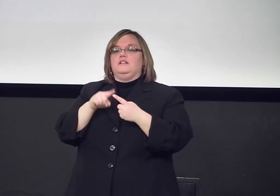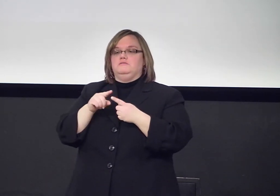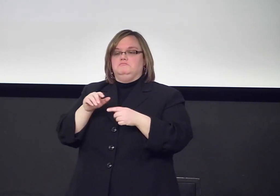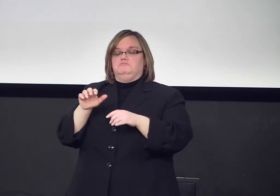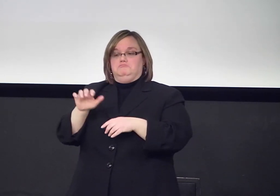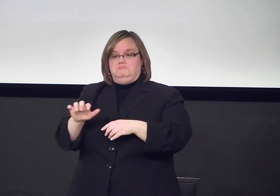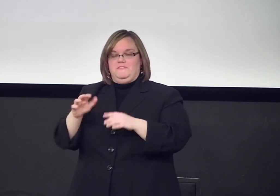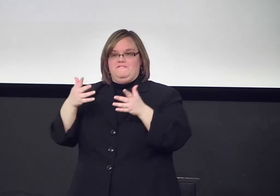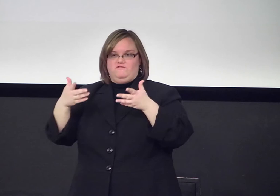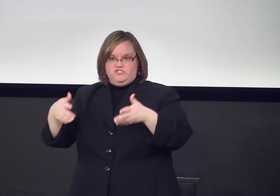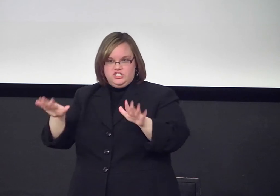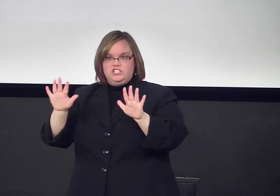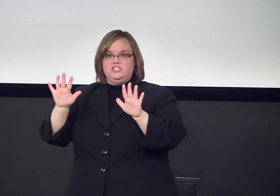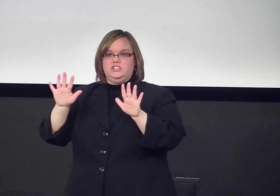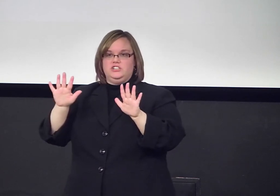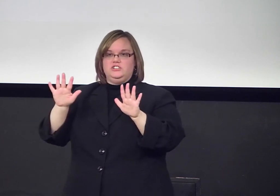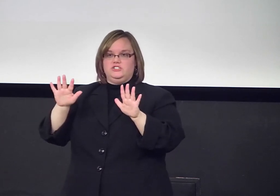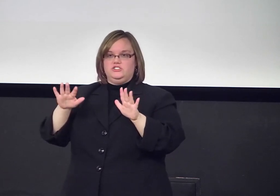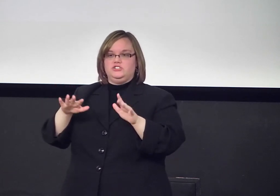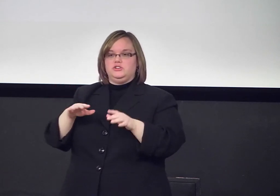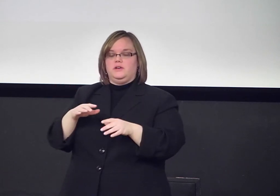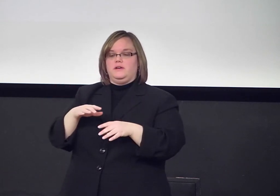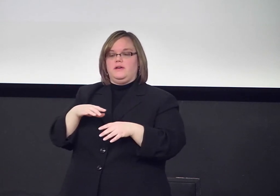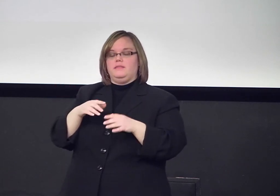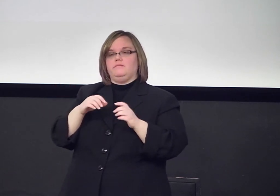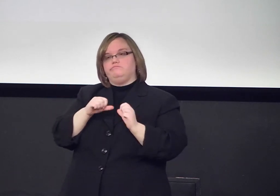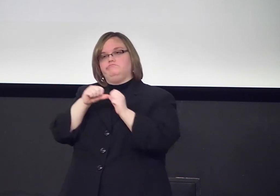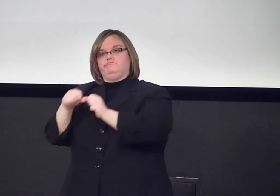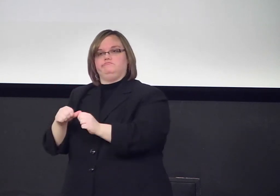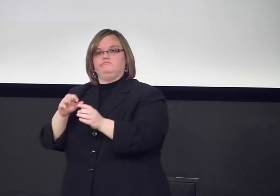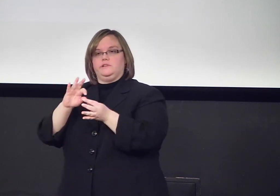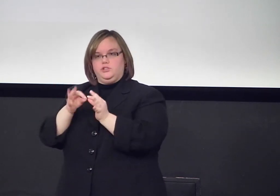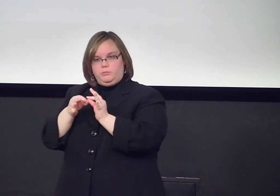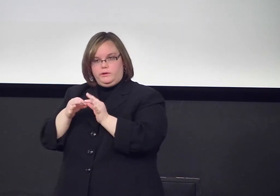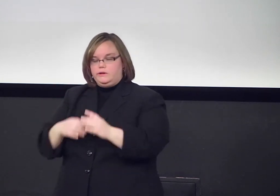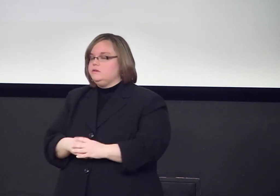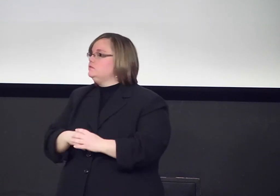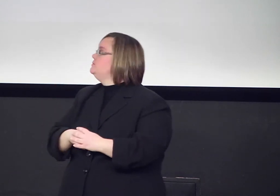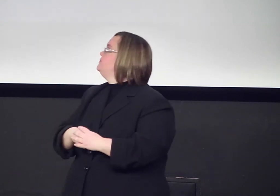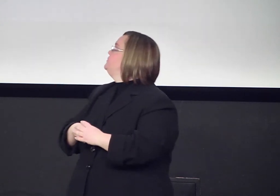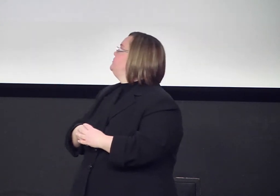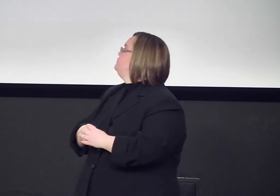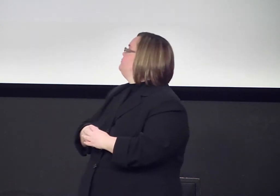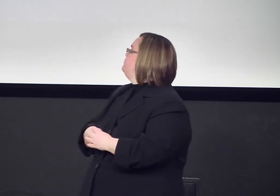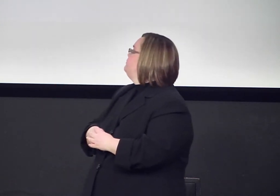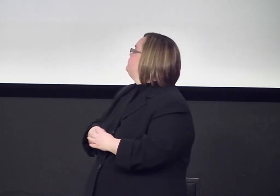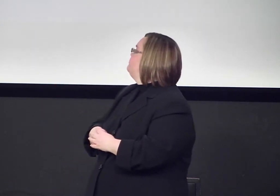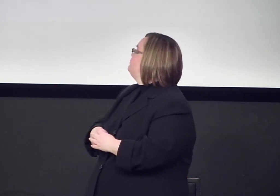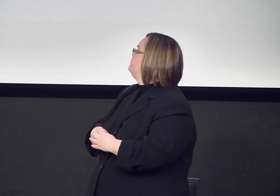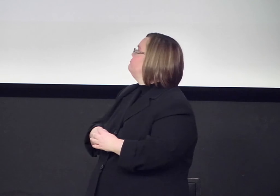shifted into some a more direct role with the deaf client. to get the access code